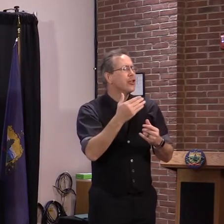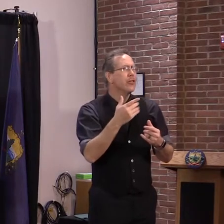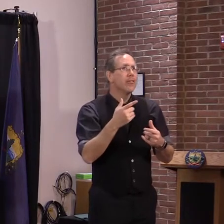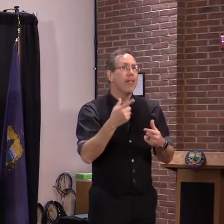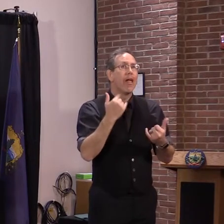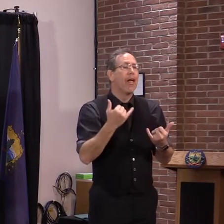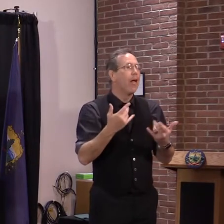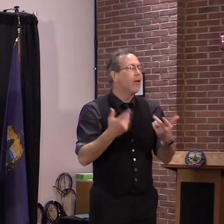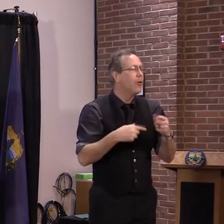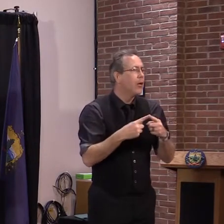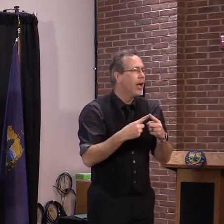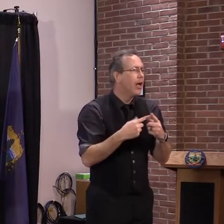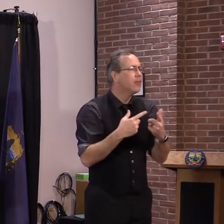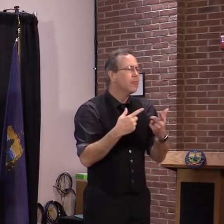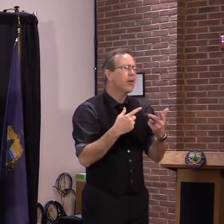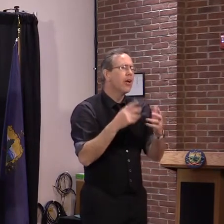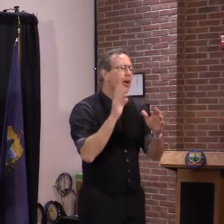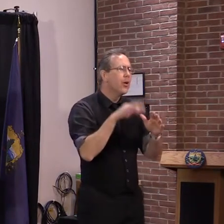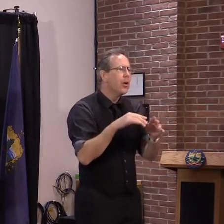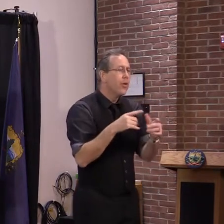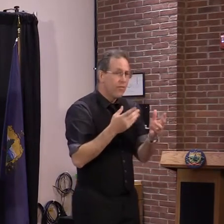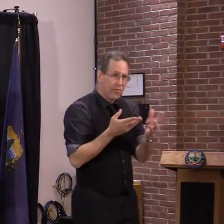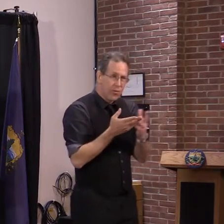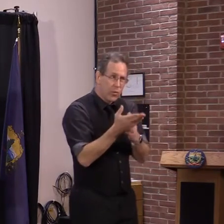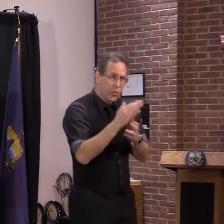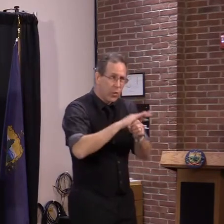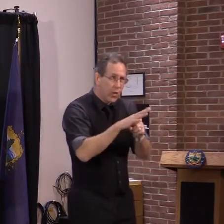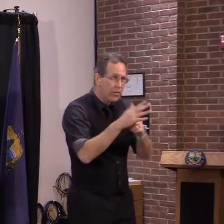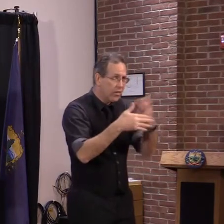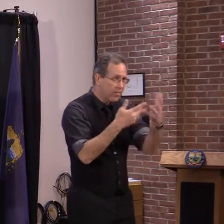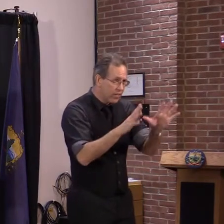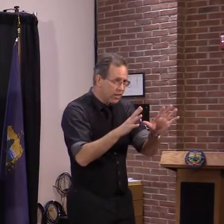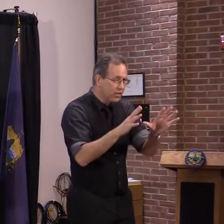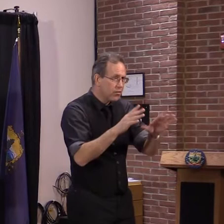need to get through it first, and we're getting closer every day.